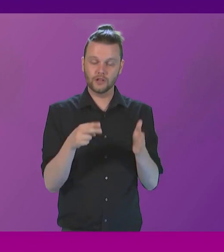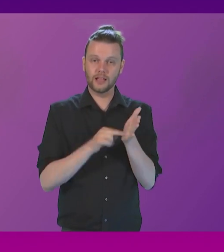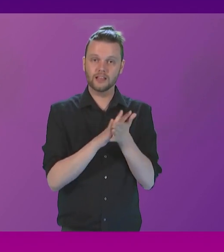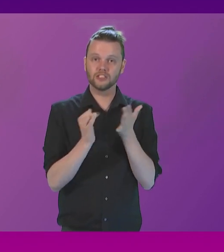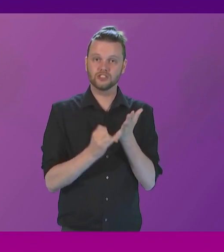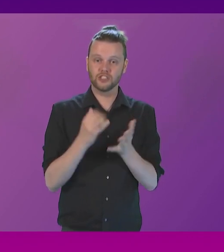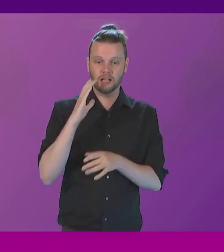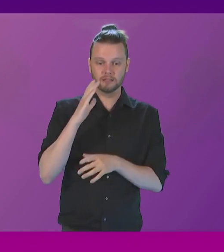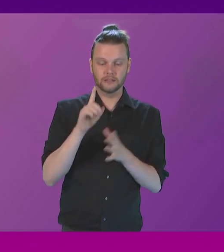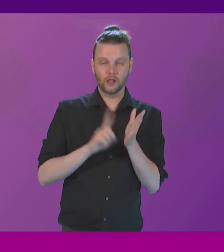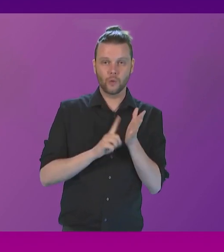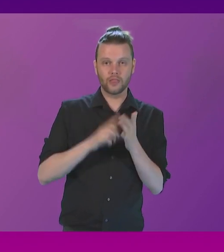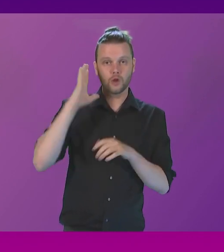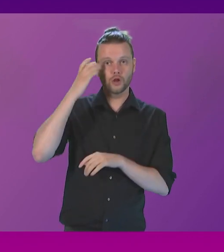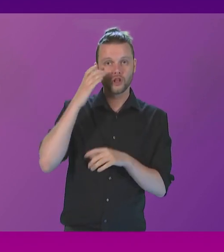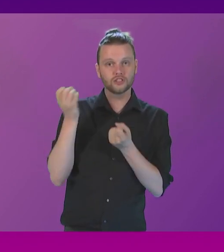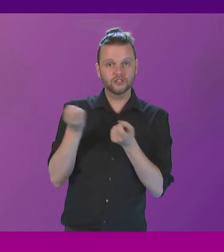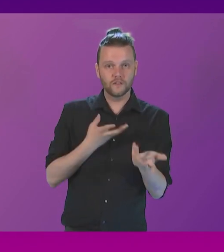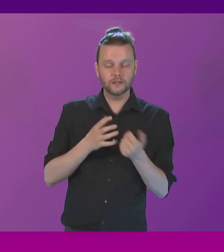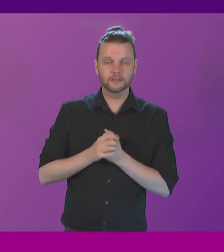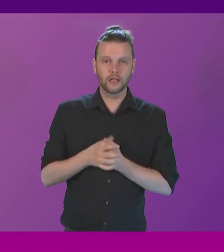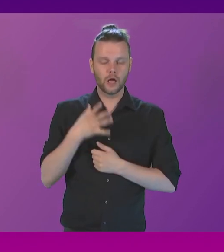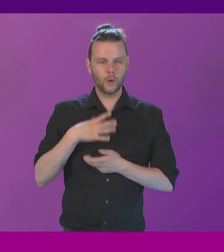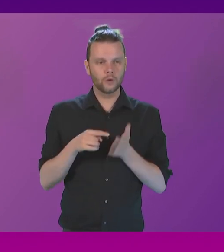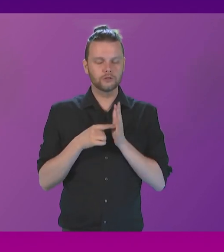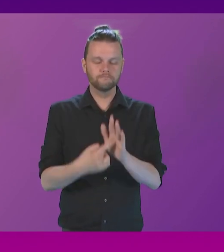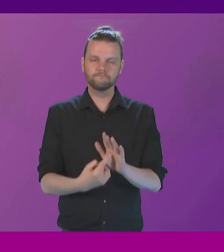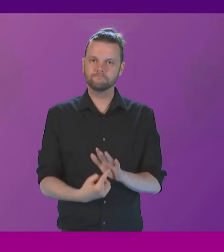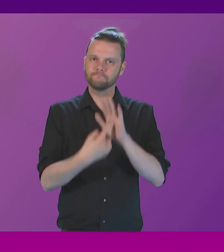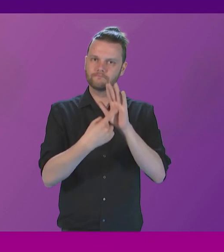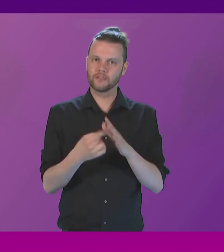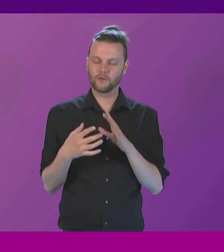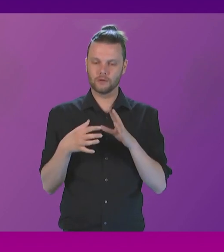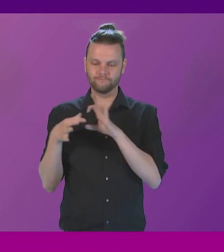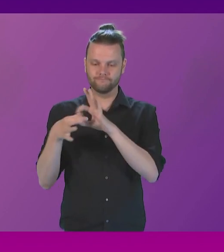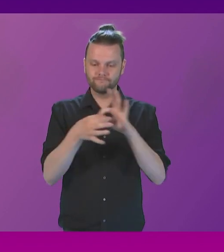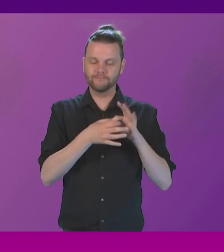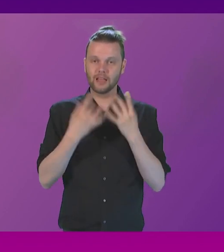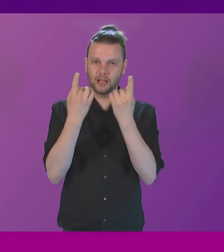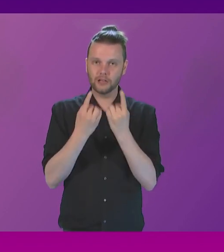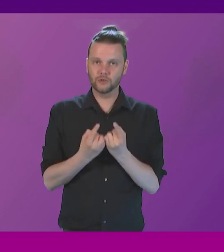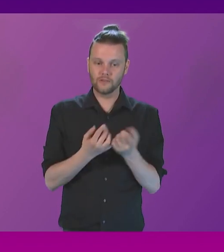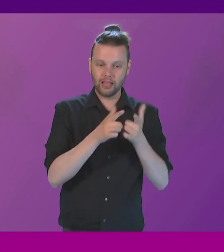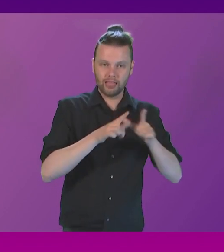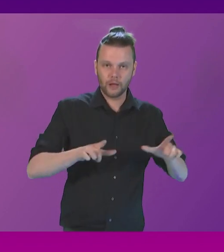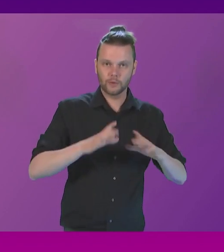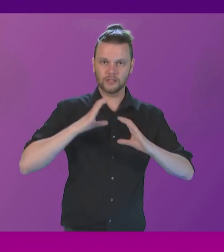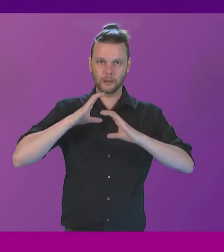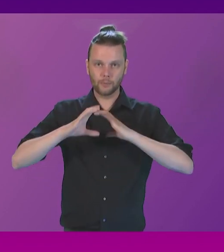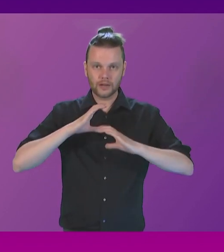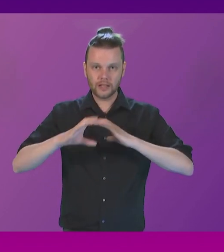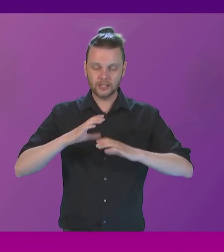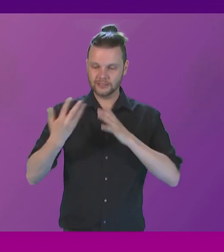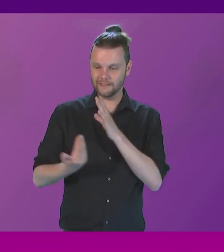Lothian audiology services, I would like to highlight the important interconnected issue of language and communications